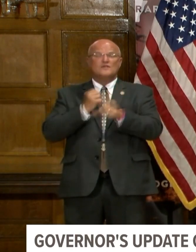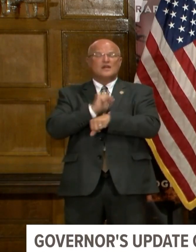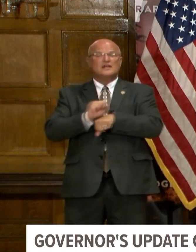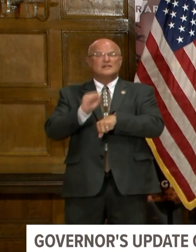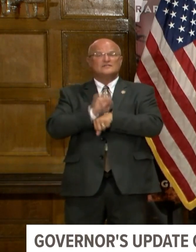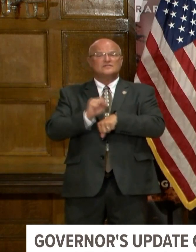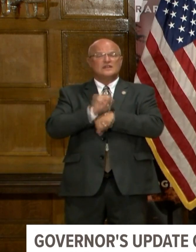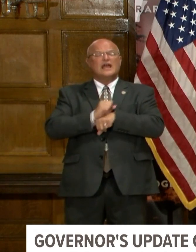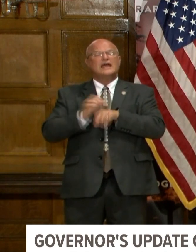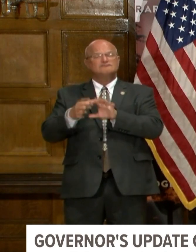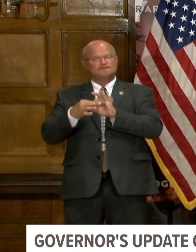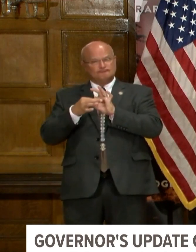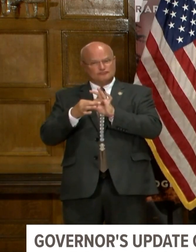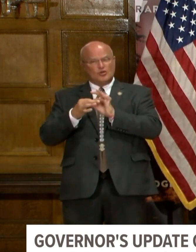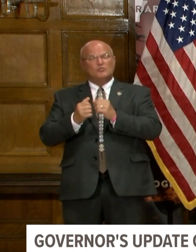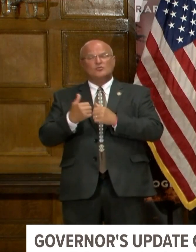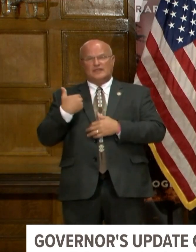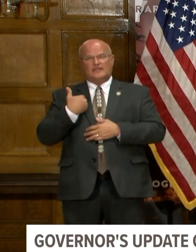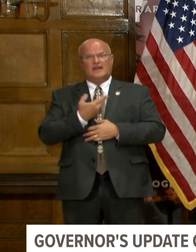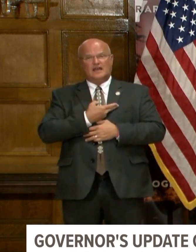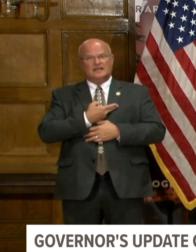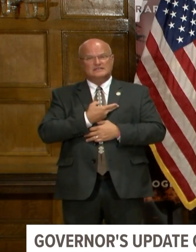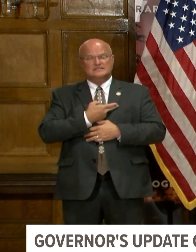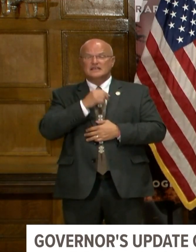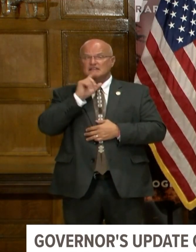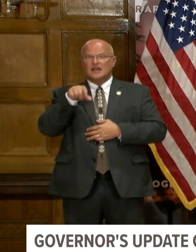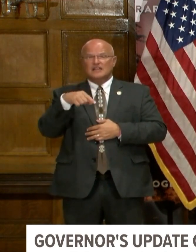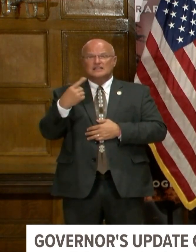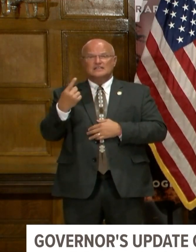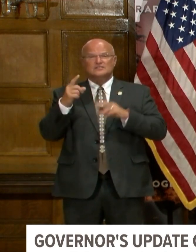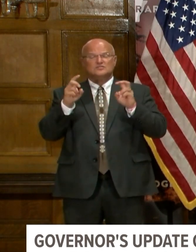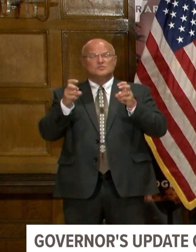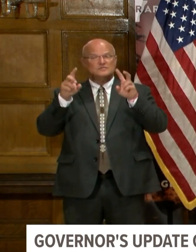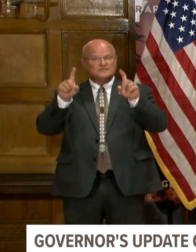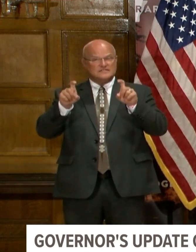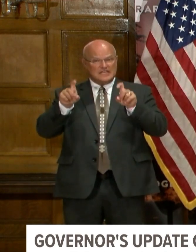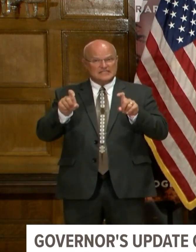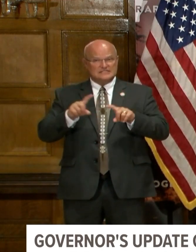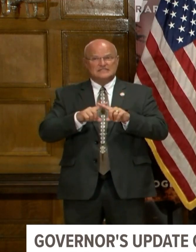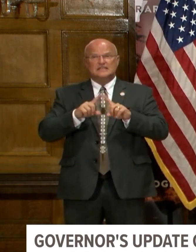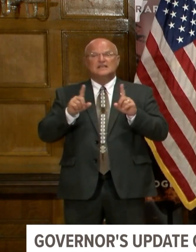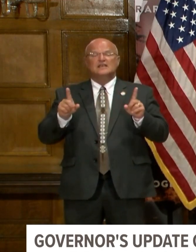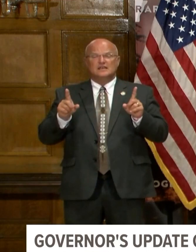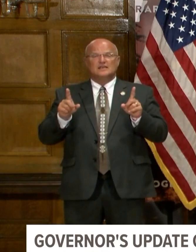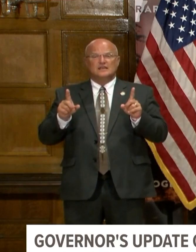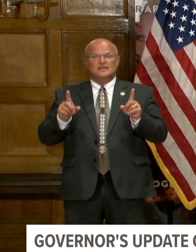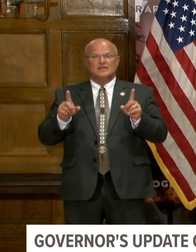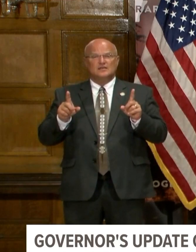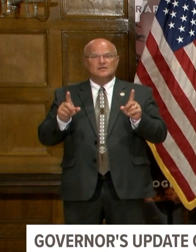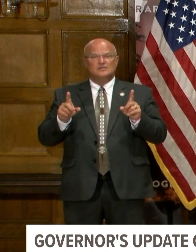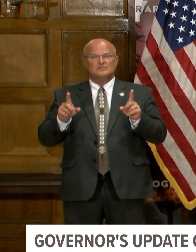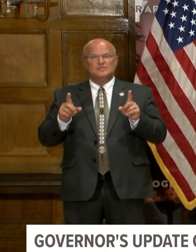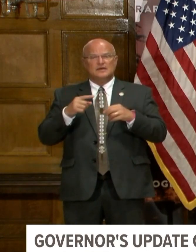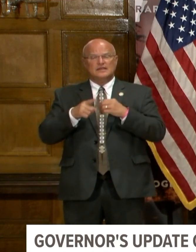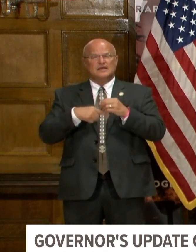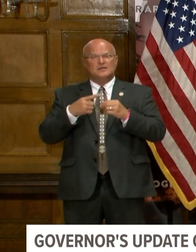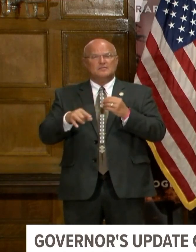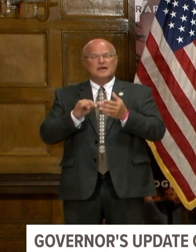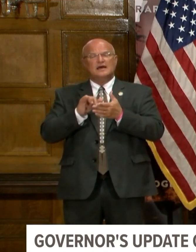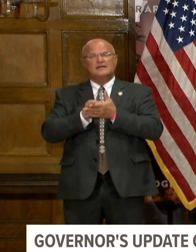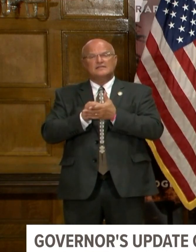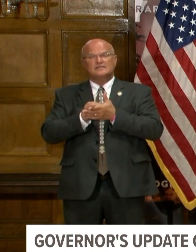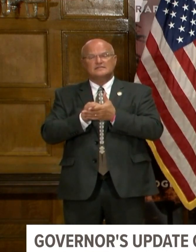and largely cooperative, not just in terms of testing, but also regarding